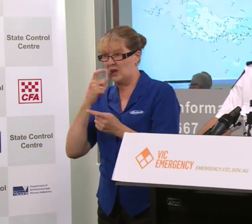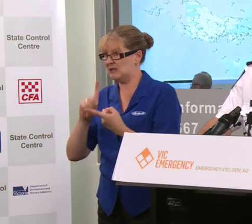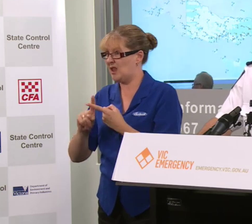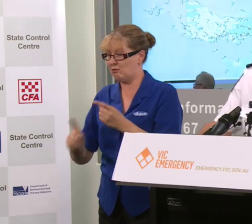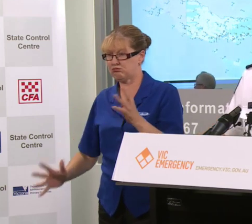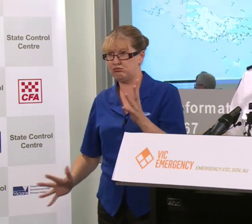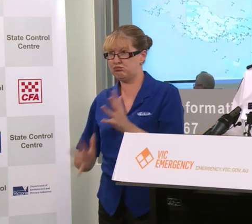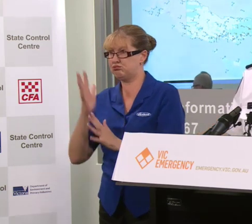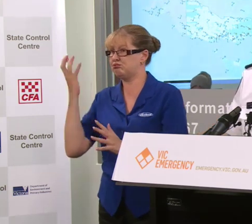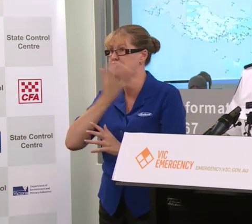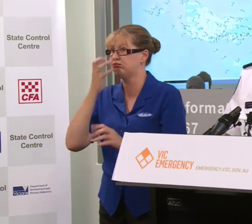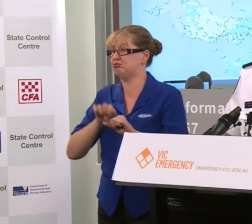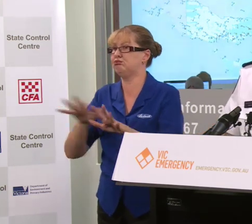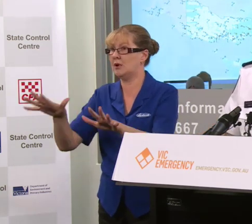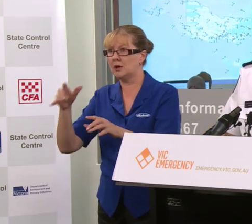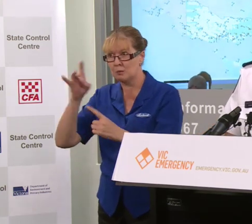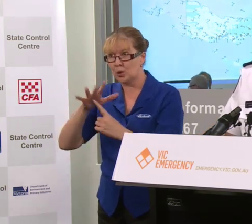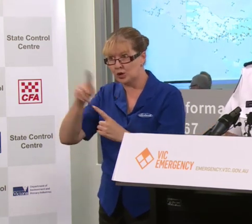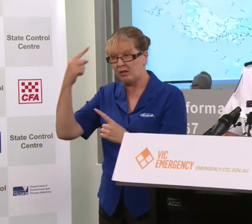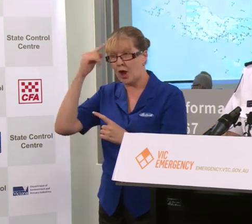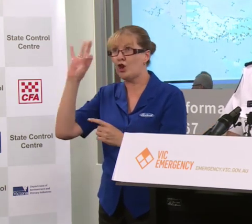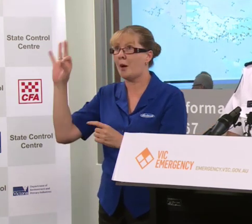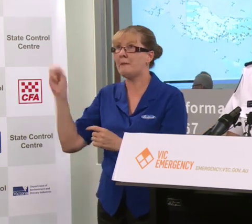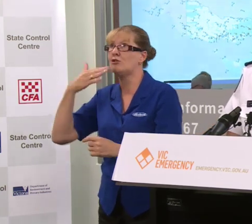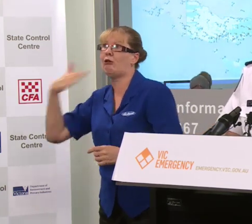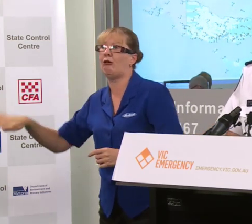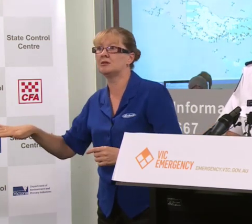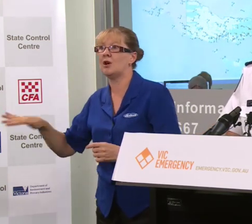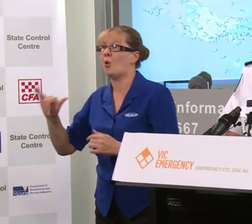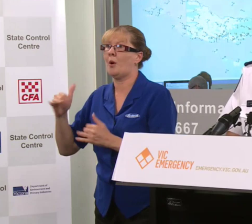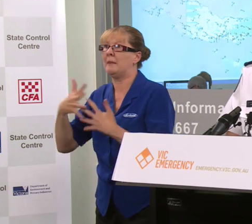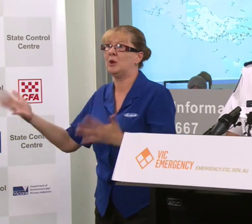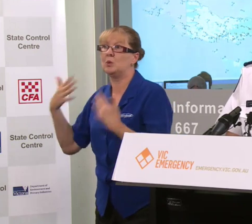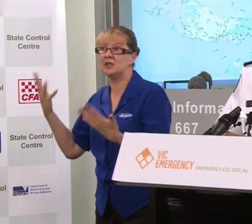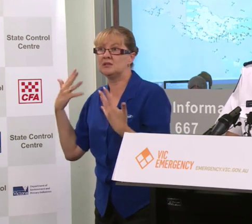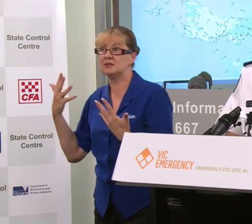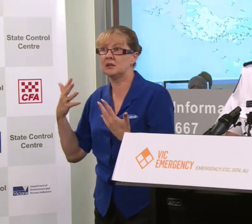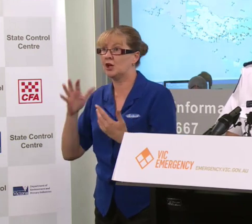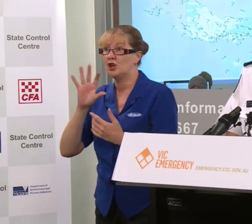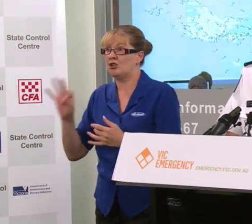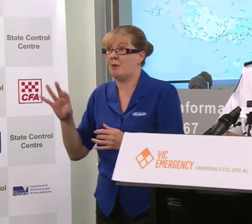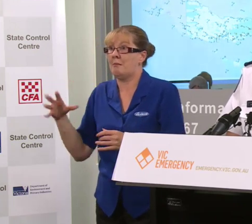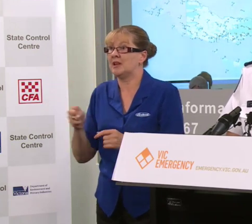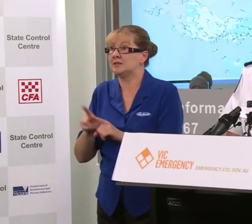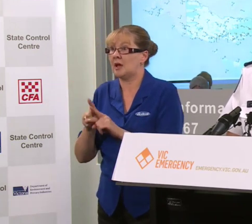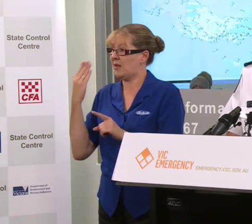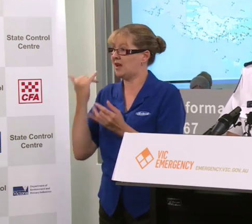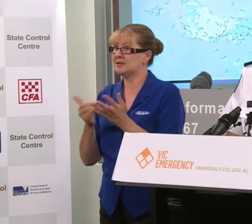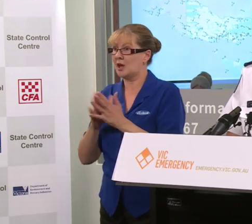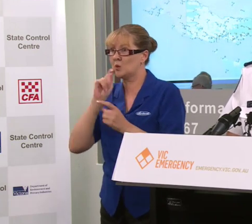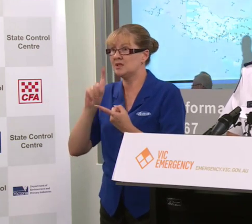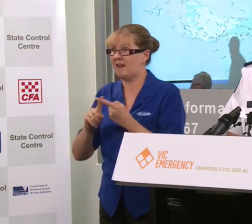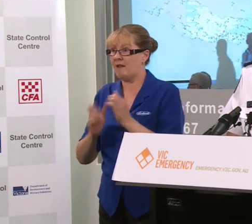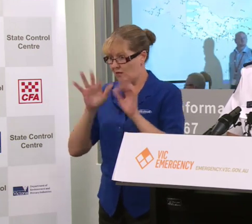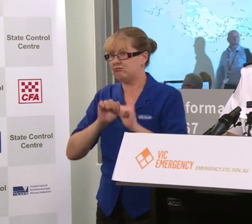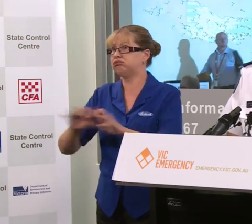have intense fires. So I think that's important, that we don't need to have these replicated days of last Sunday to see fires move around and move